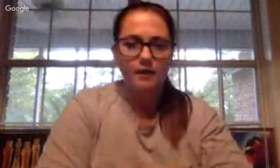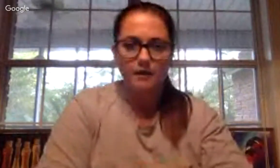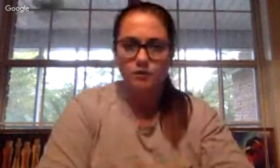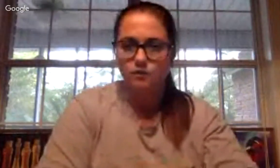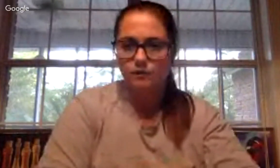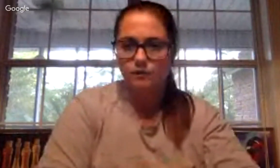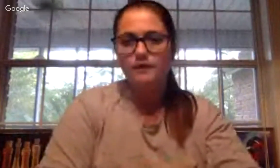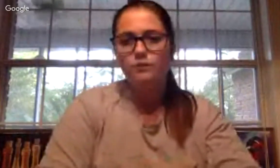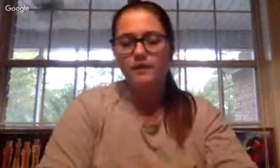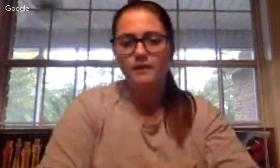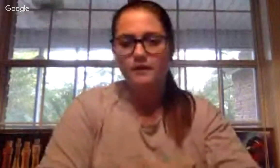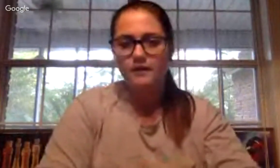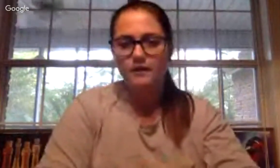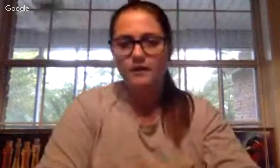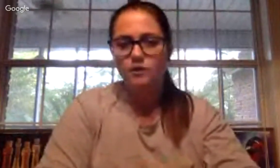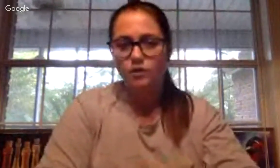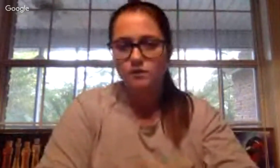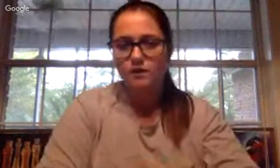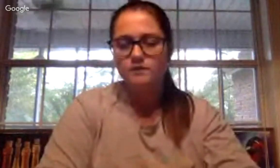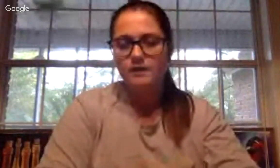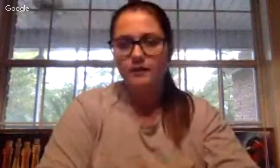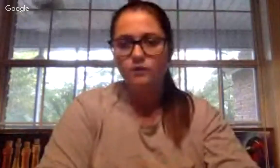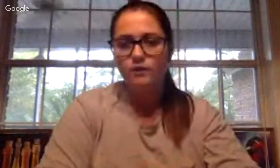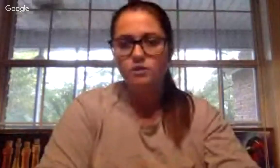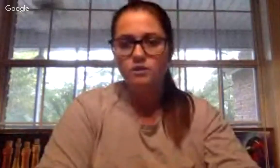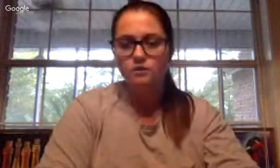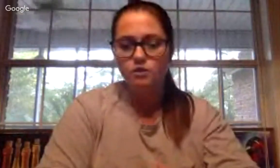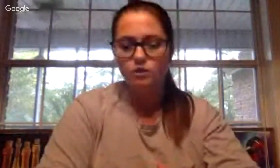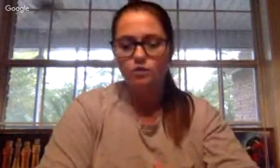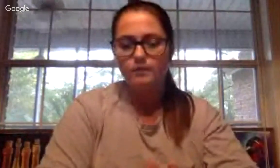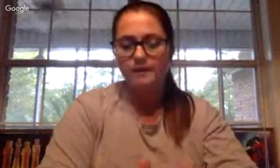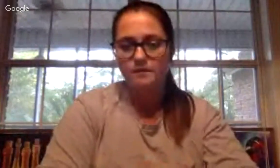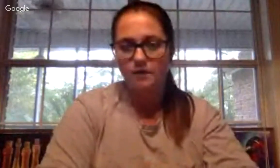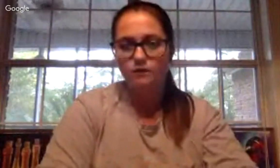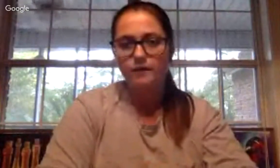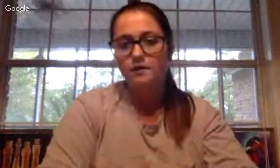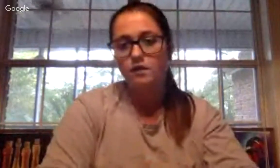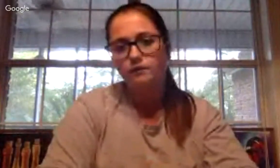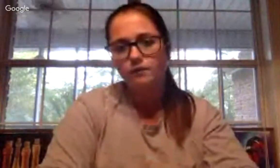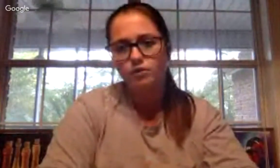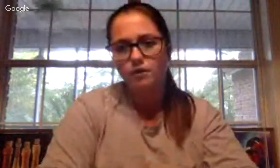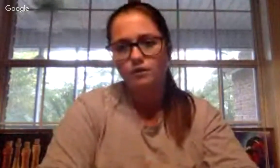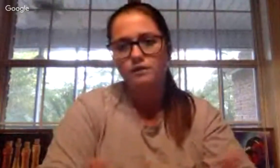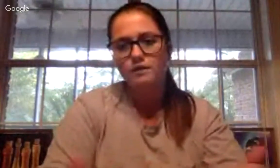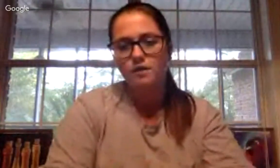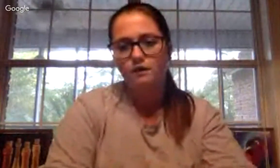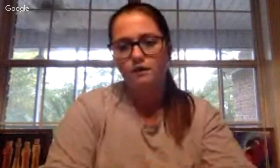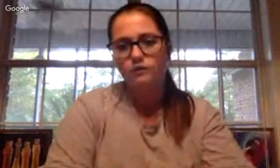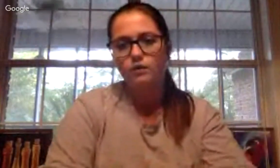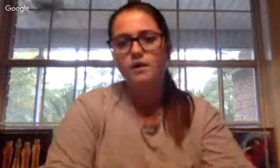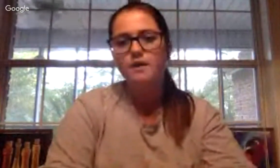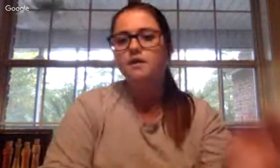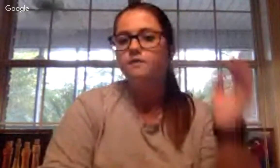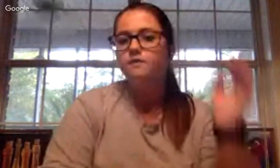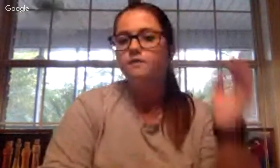and generality with the use of sign language to myself and novel instructors and novel individuals in